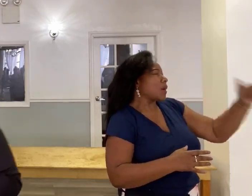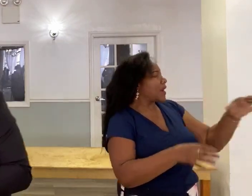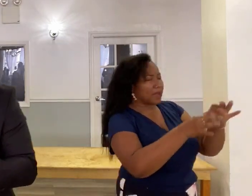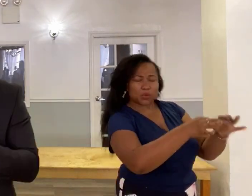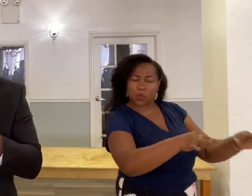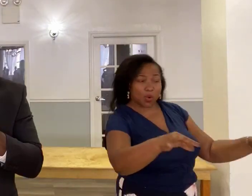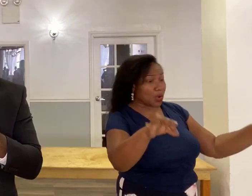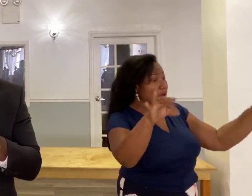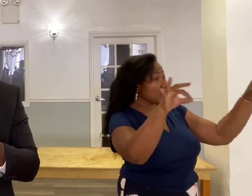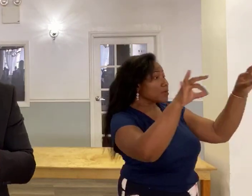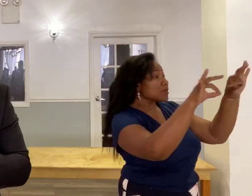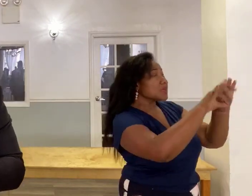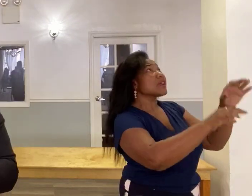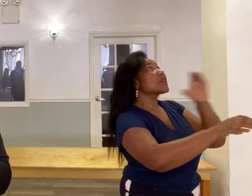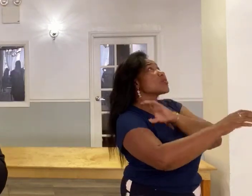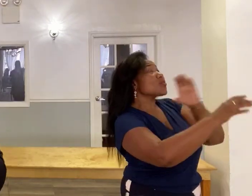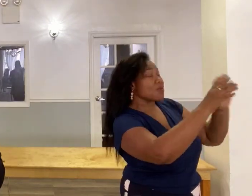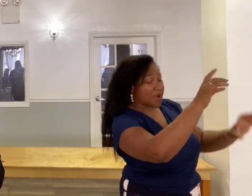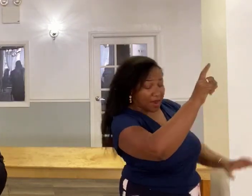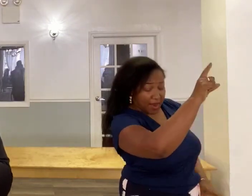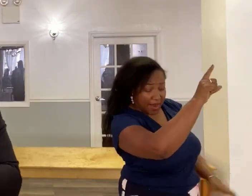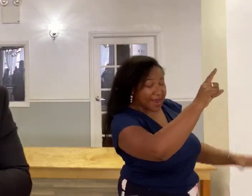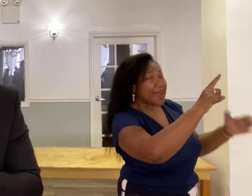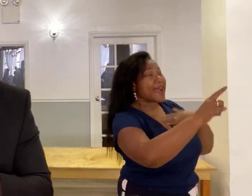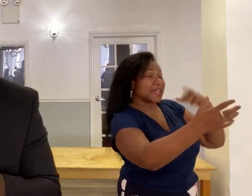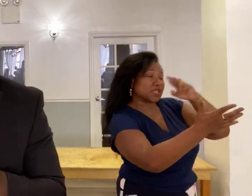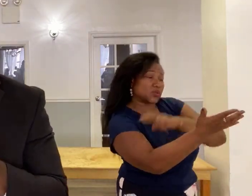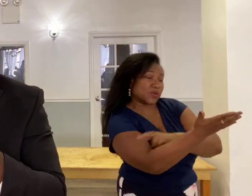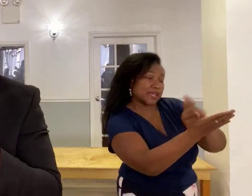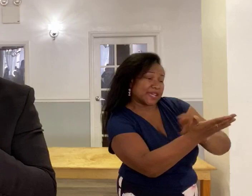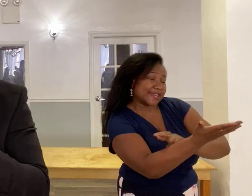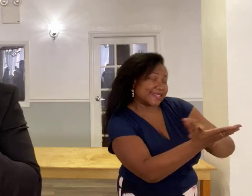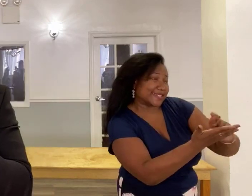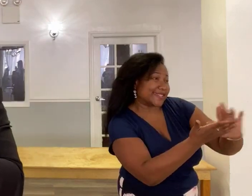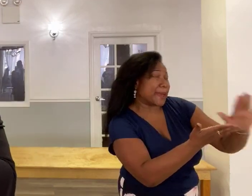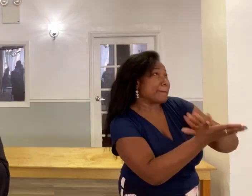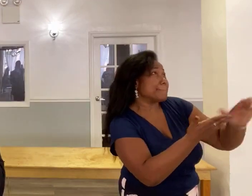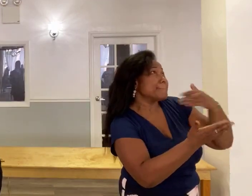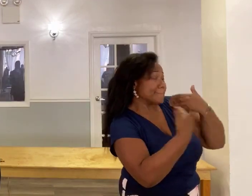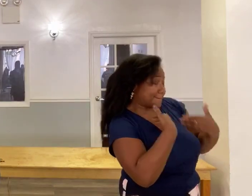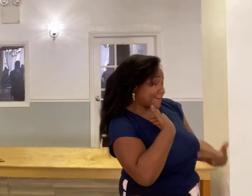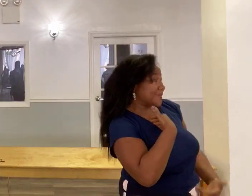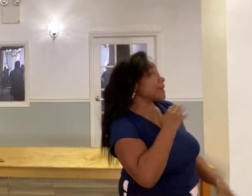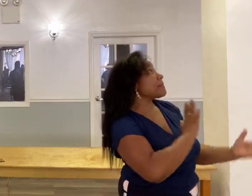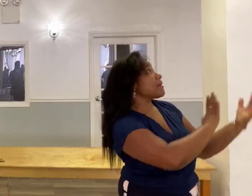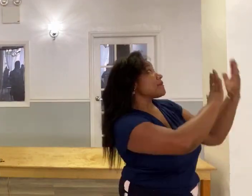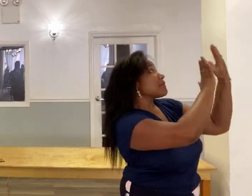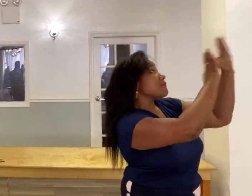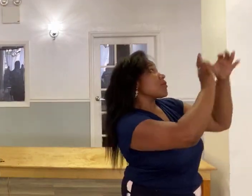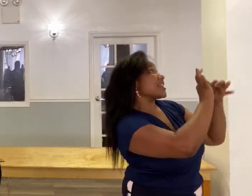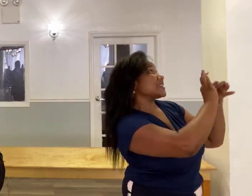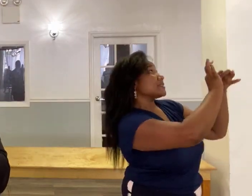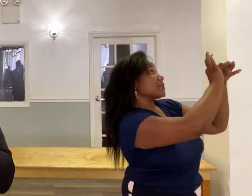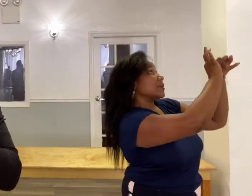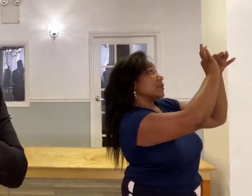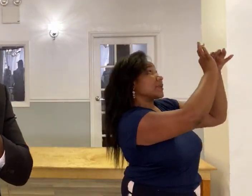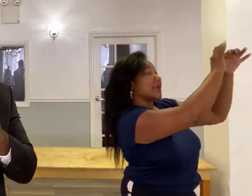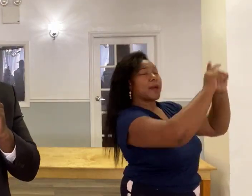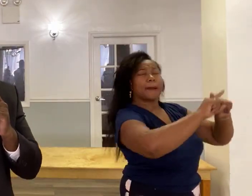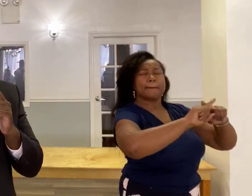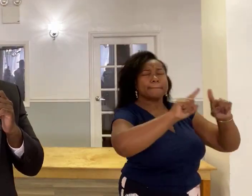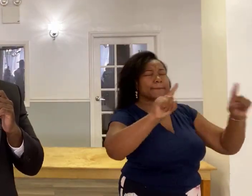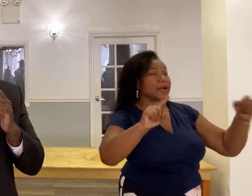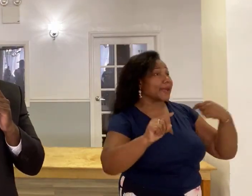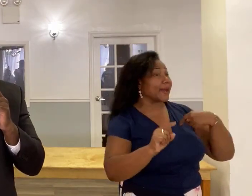unworthy Christ in love redeemed me for his own. But